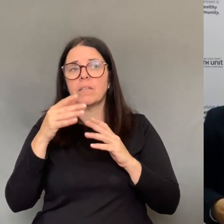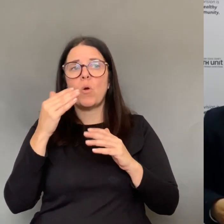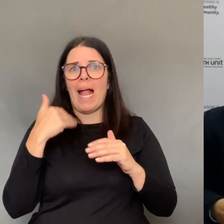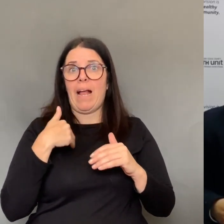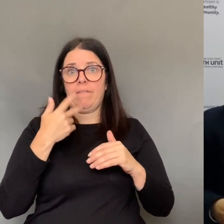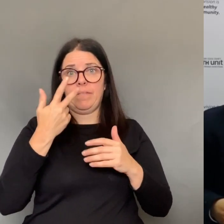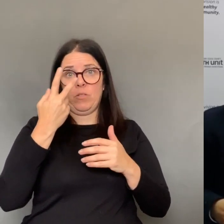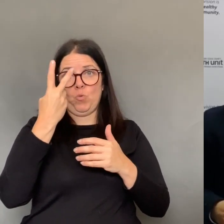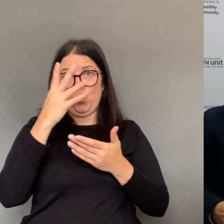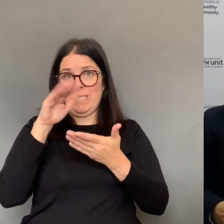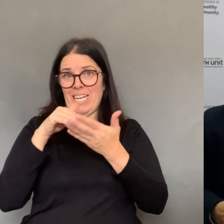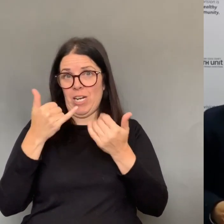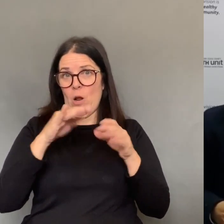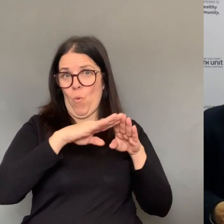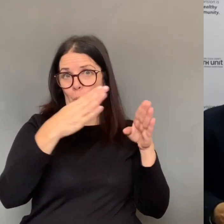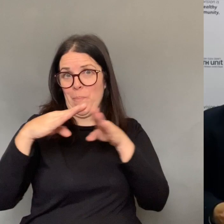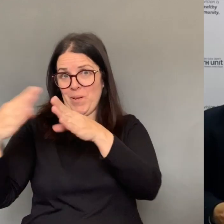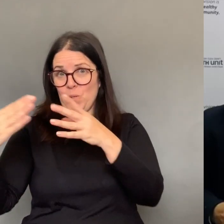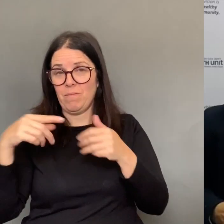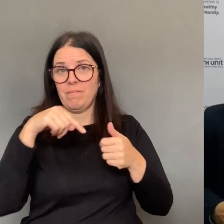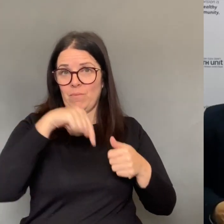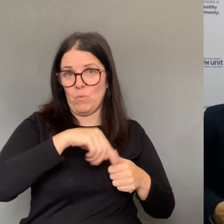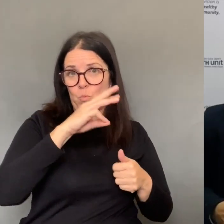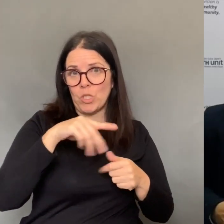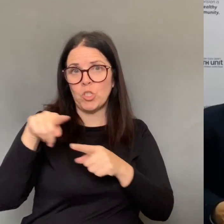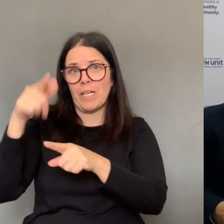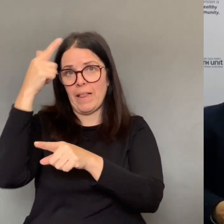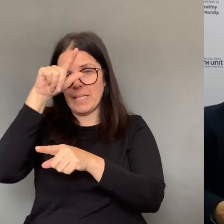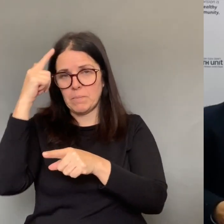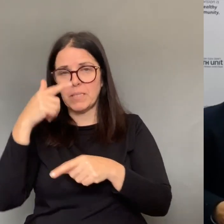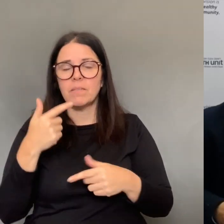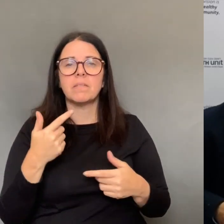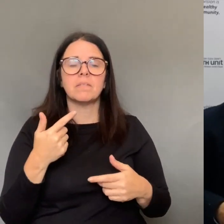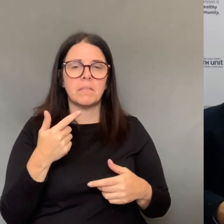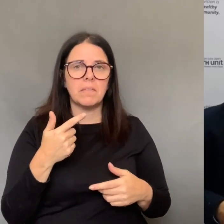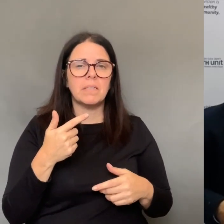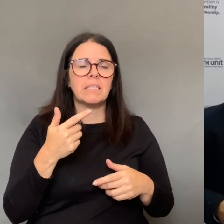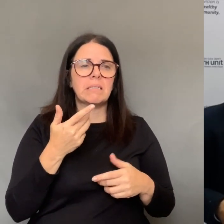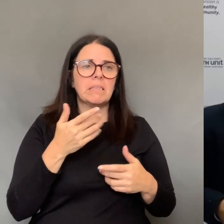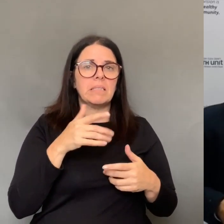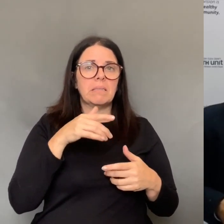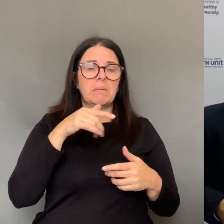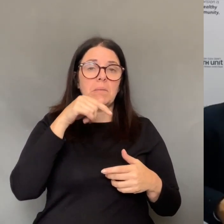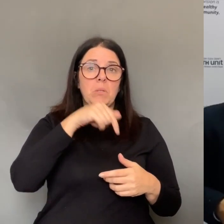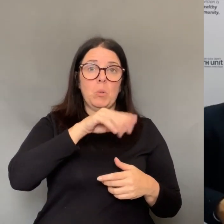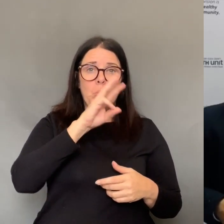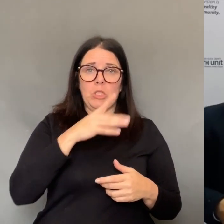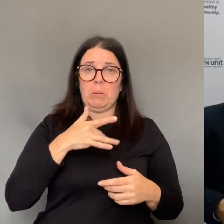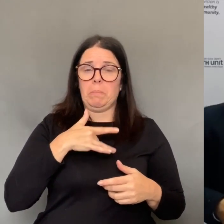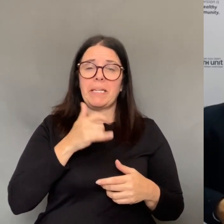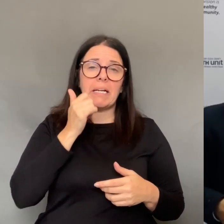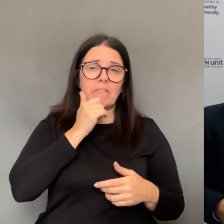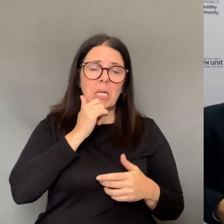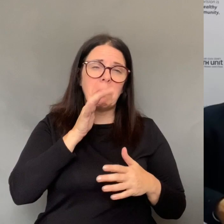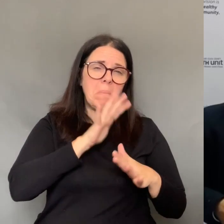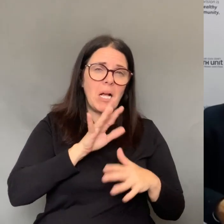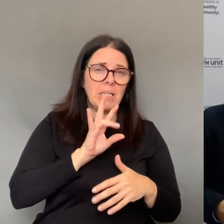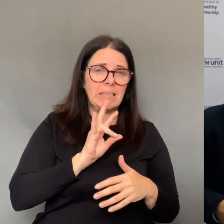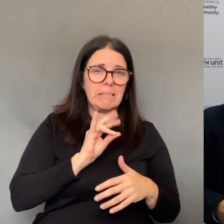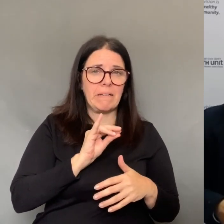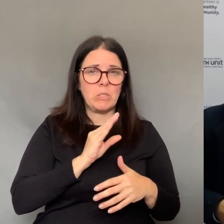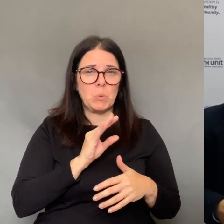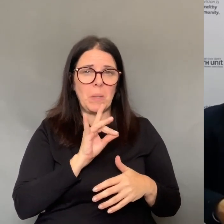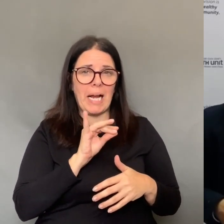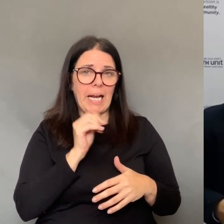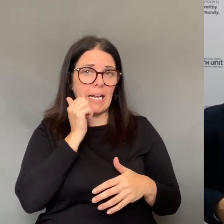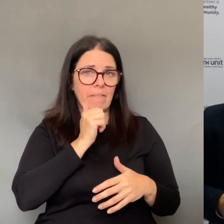tests happening at the Erie Shores Healthcare as well. We did a lot of testing proactively at the facilities yesterday. working